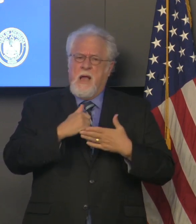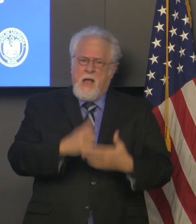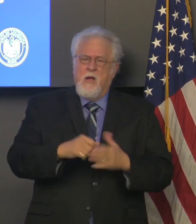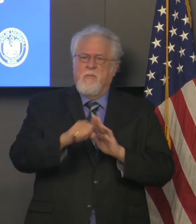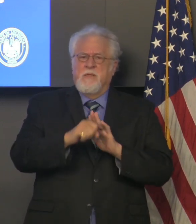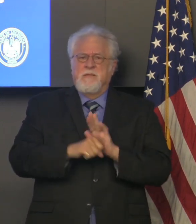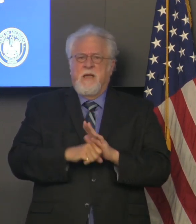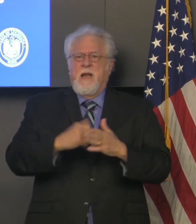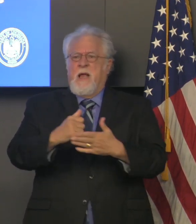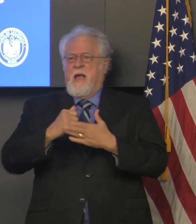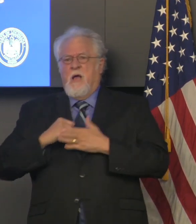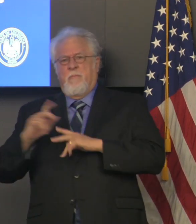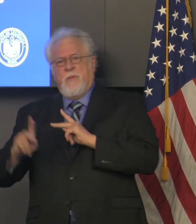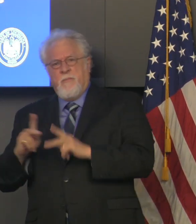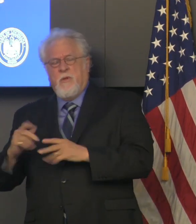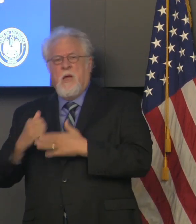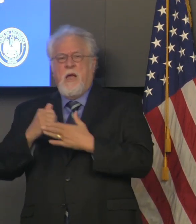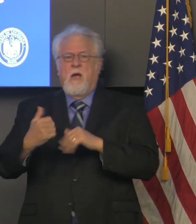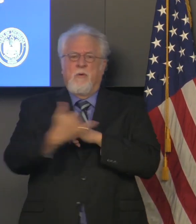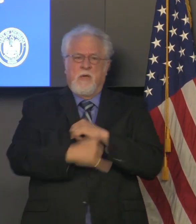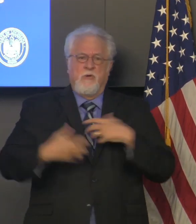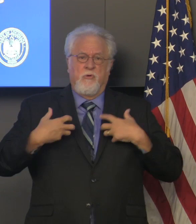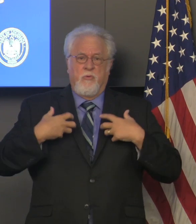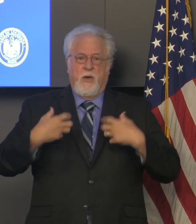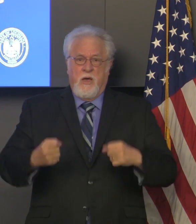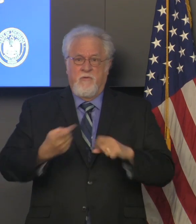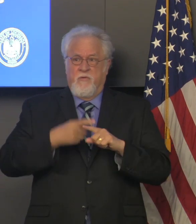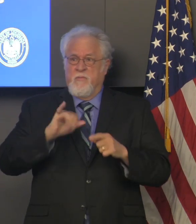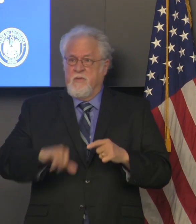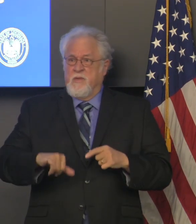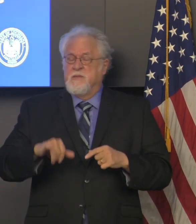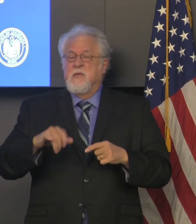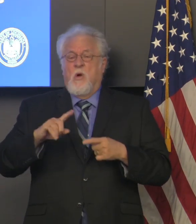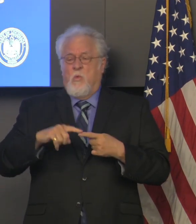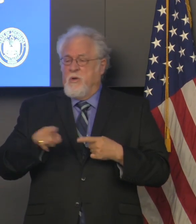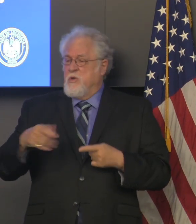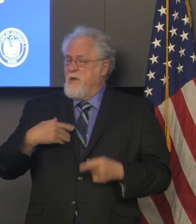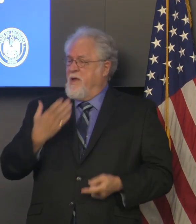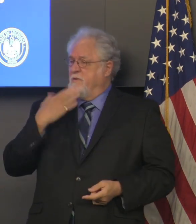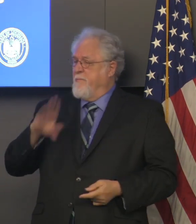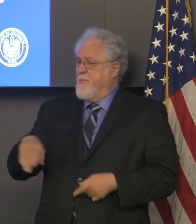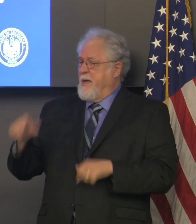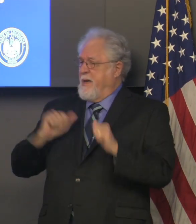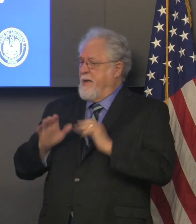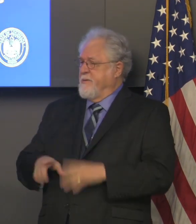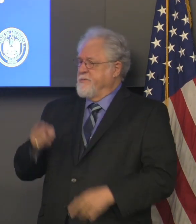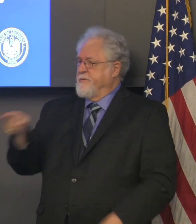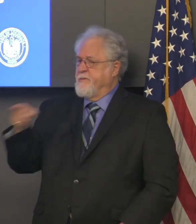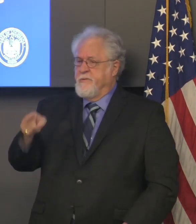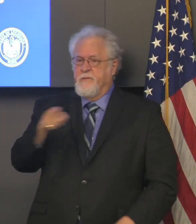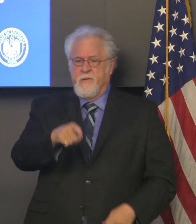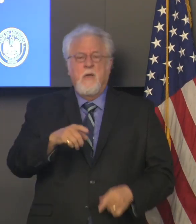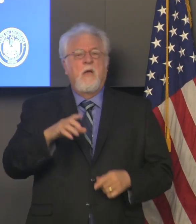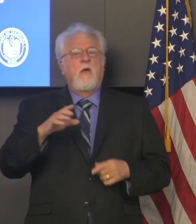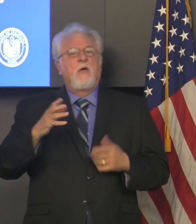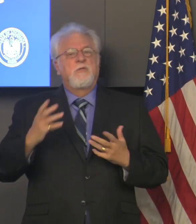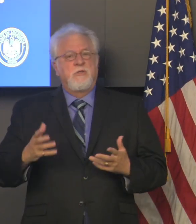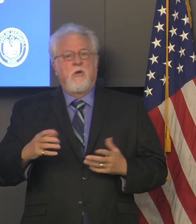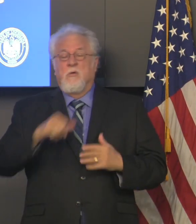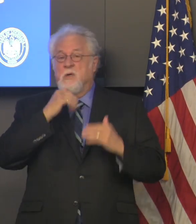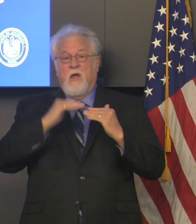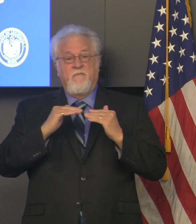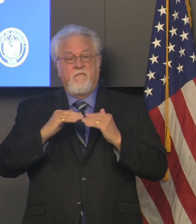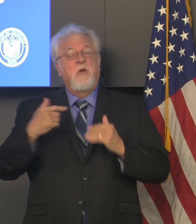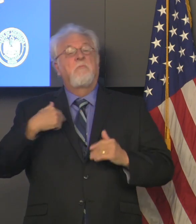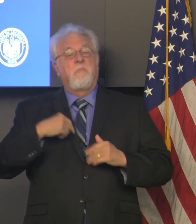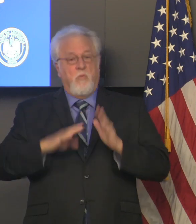state, help our citizens, and help our country recover from this pandemic when you have these bad actors out there. So it not being fair, we've